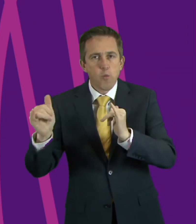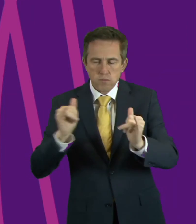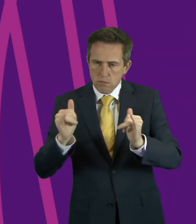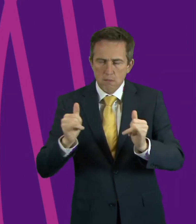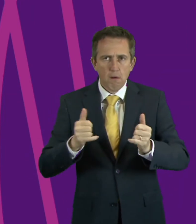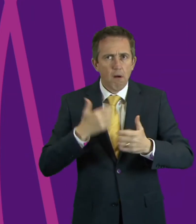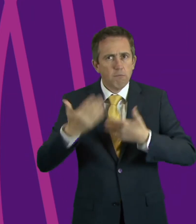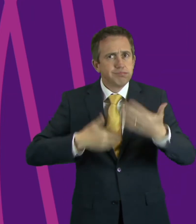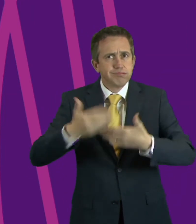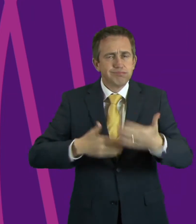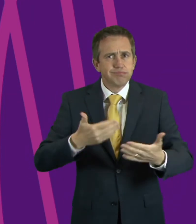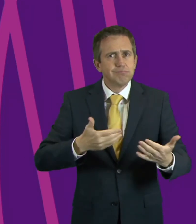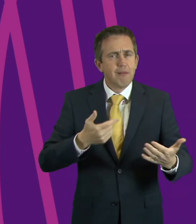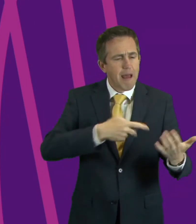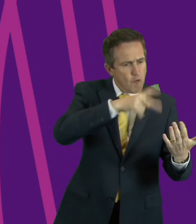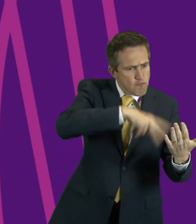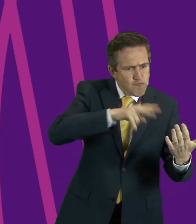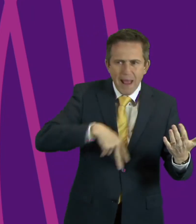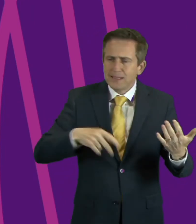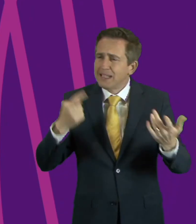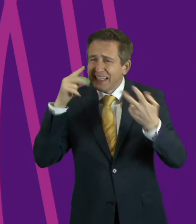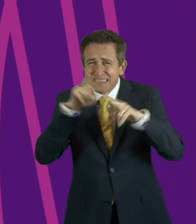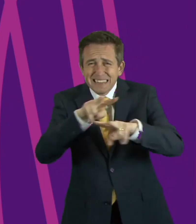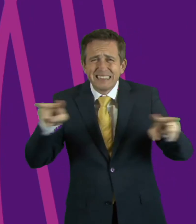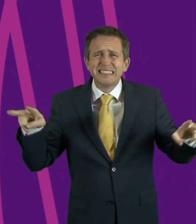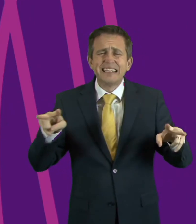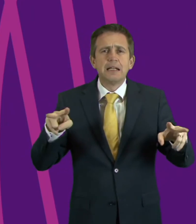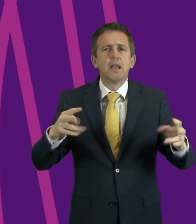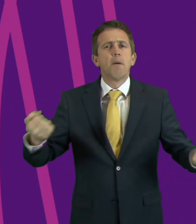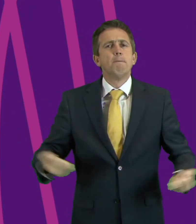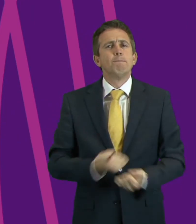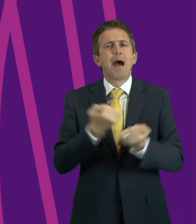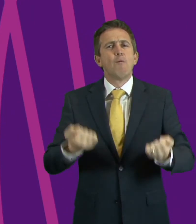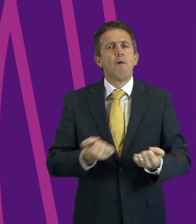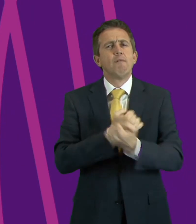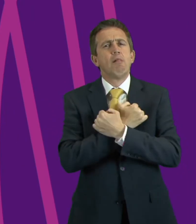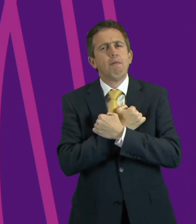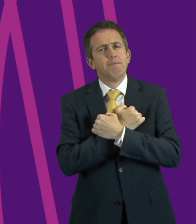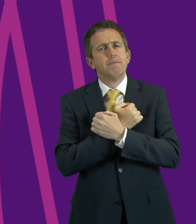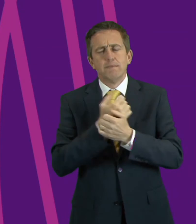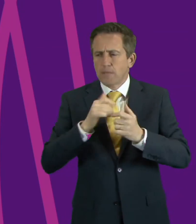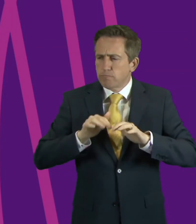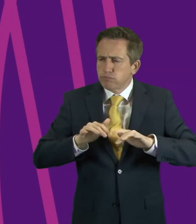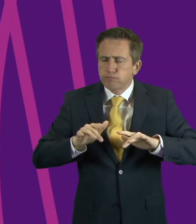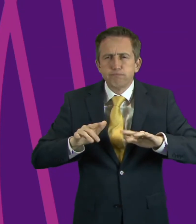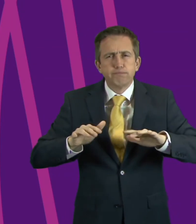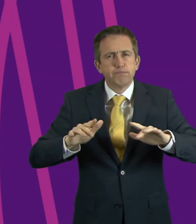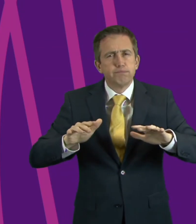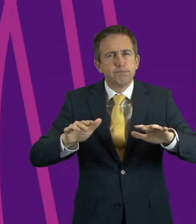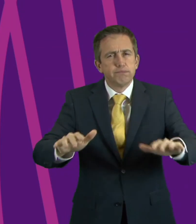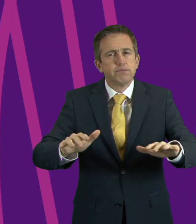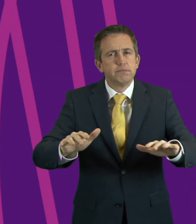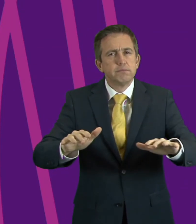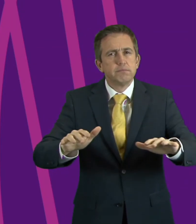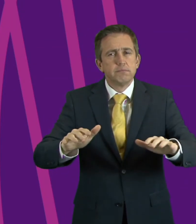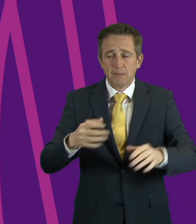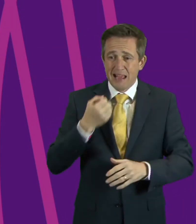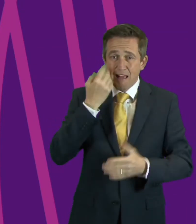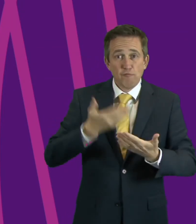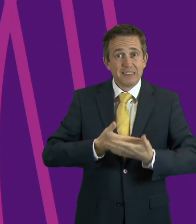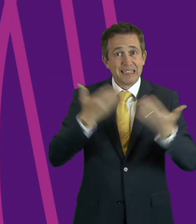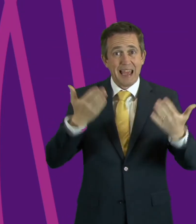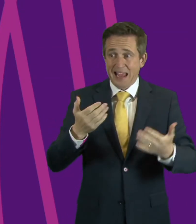witness how powerful love can be when it is in action. Each day, our Largs-based project, The Living